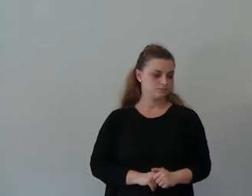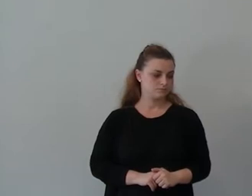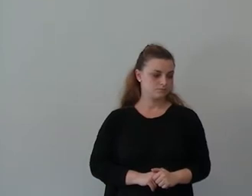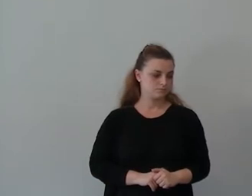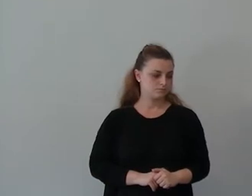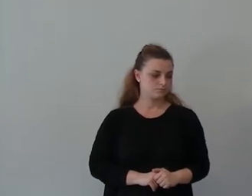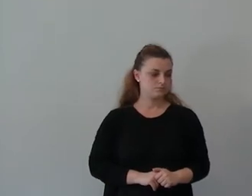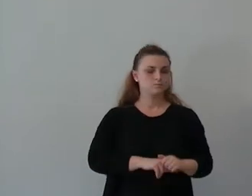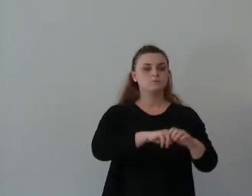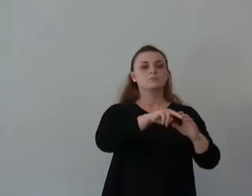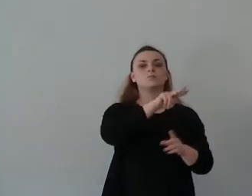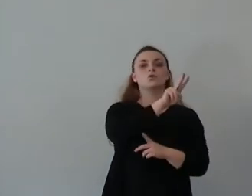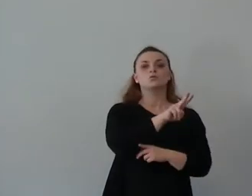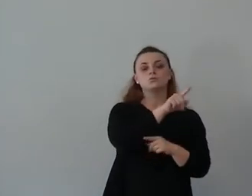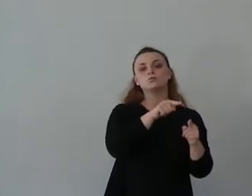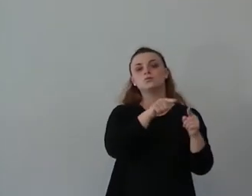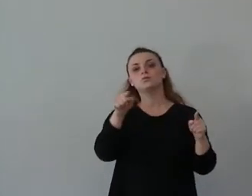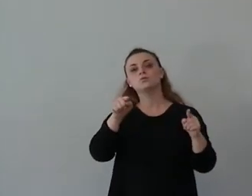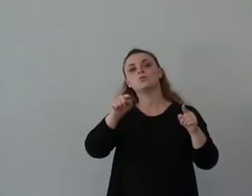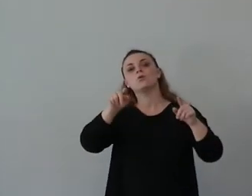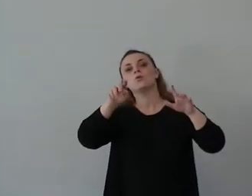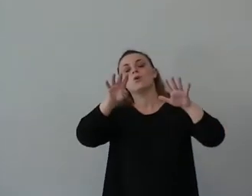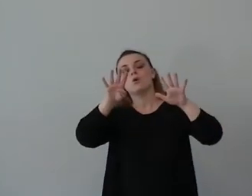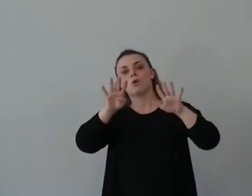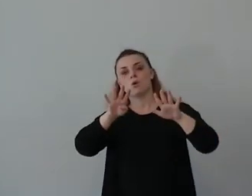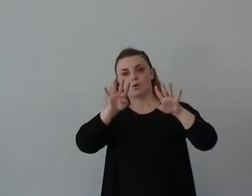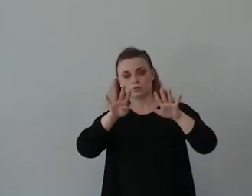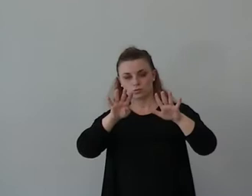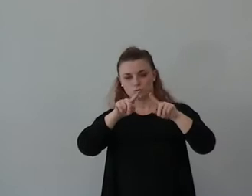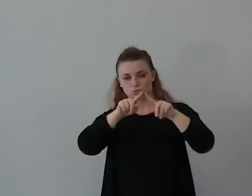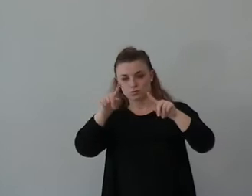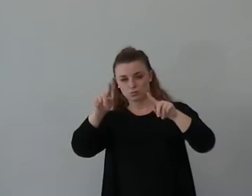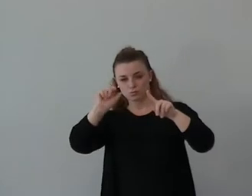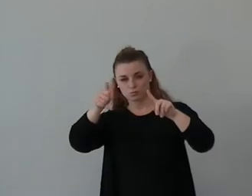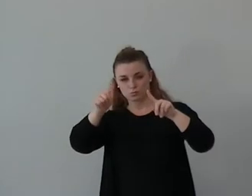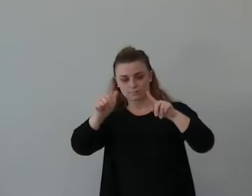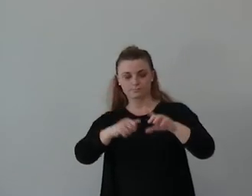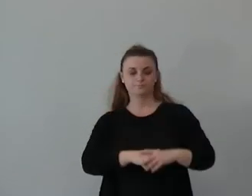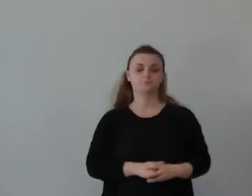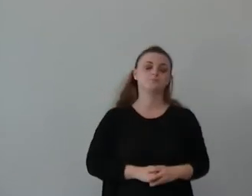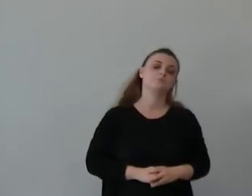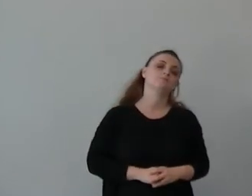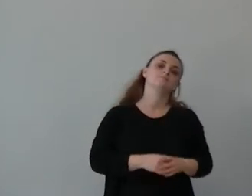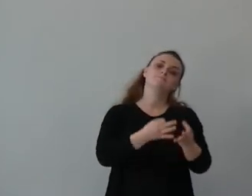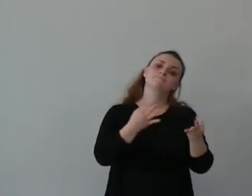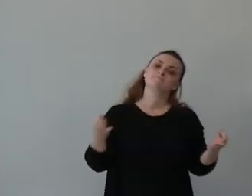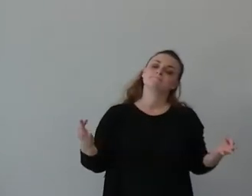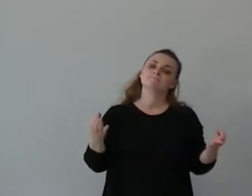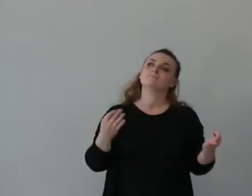Efesini, capitolo 2, versetto 8 a 11. Infatti è per grazia che siete stati